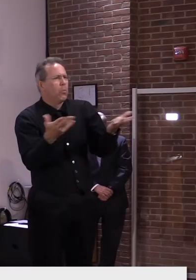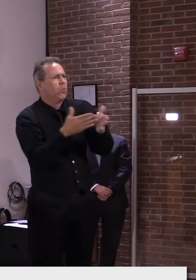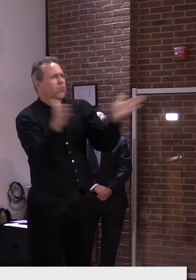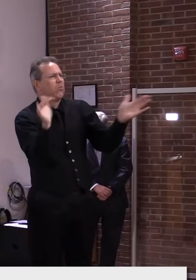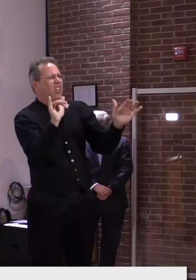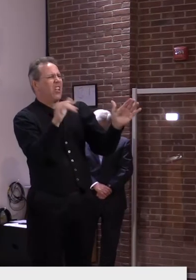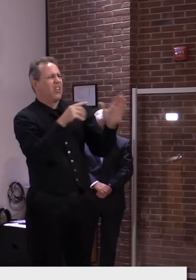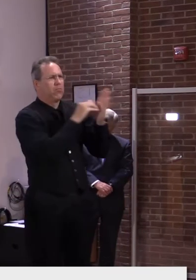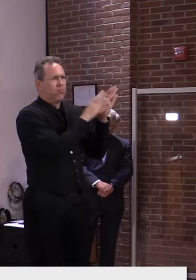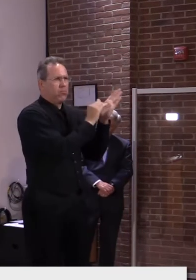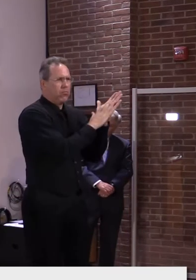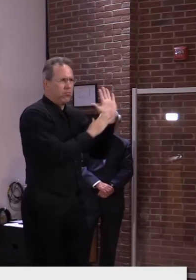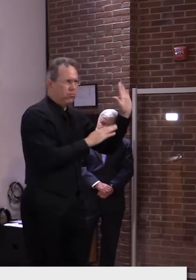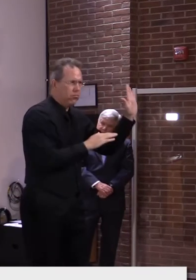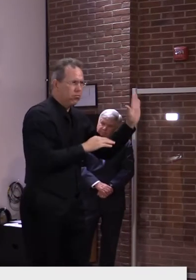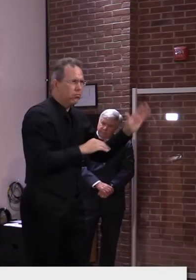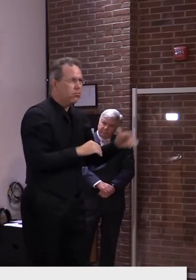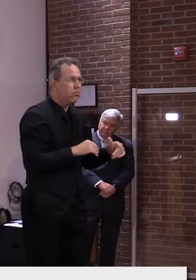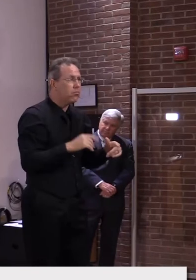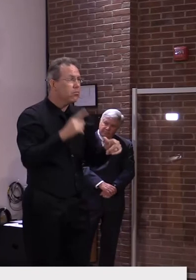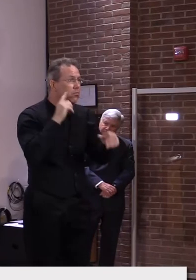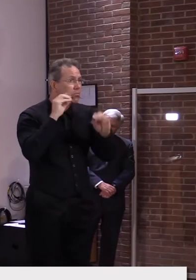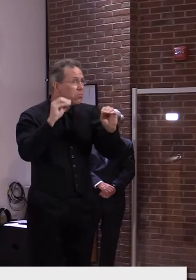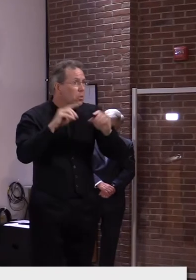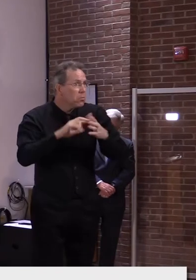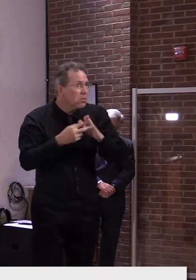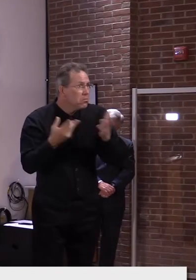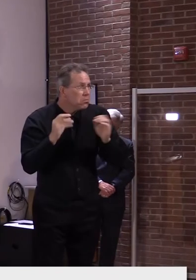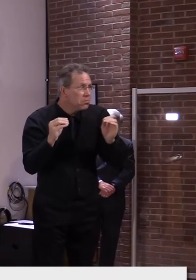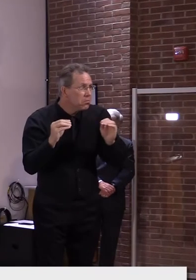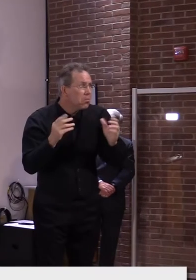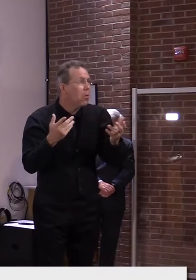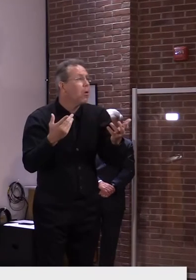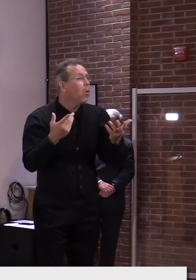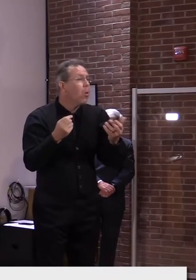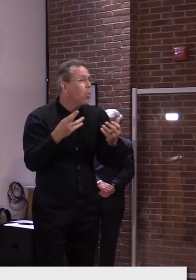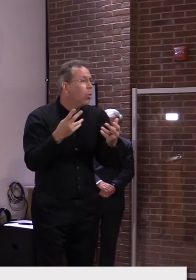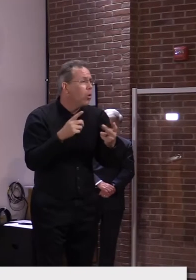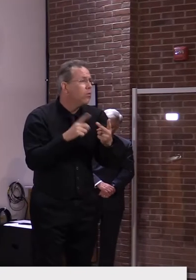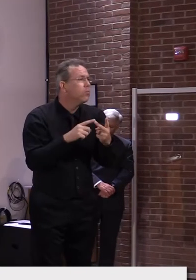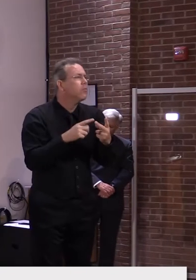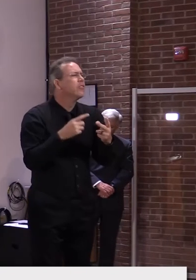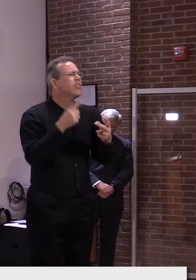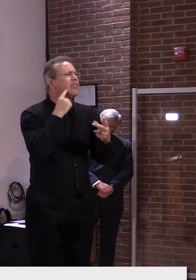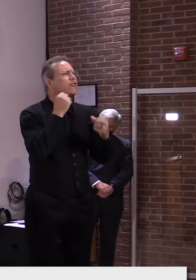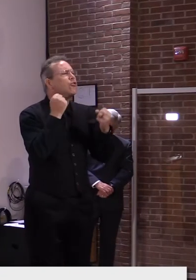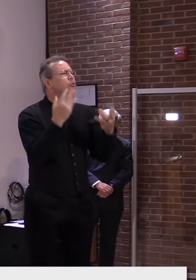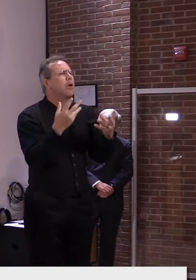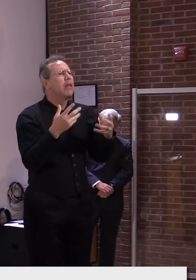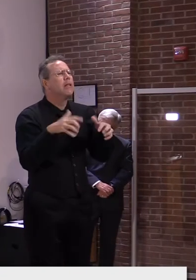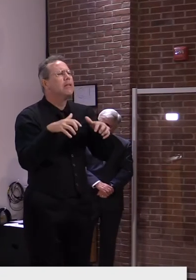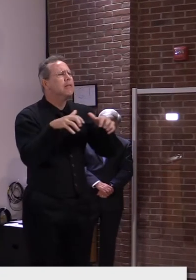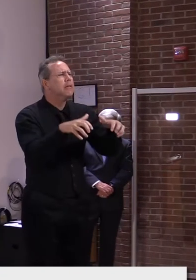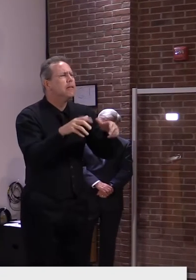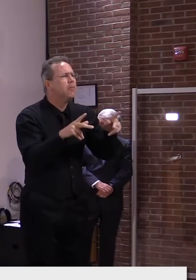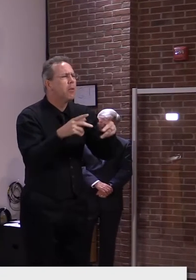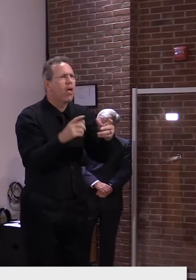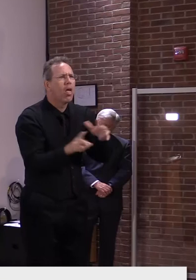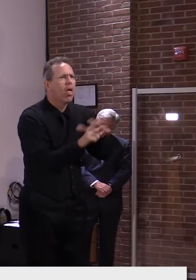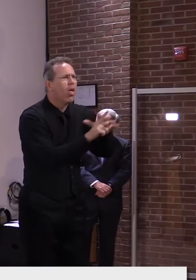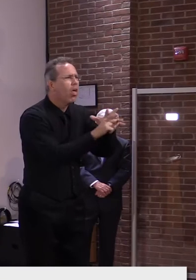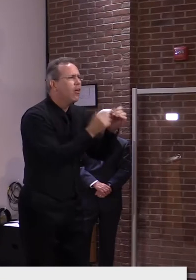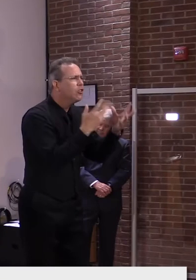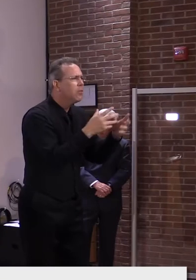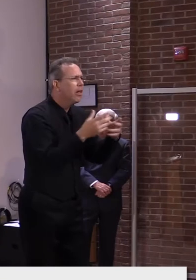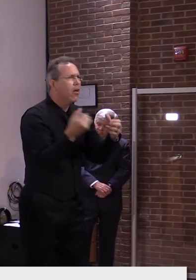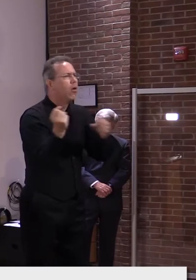truly have no concerns. Some of that may be because they have such a high caseload, they just haven't gotten to